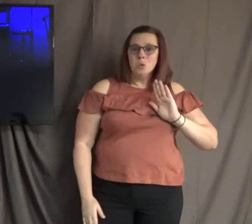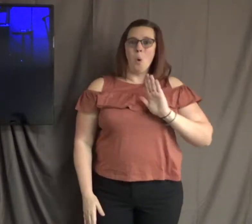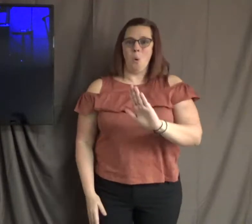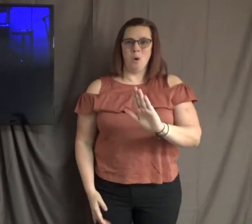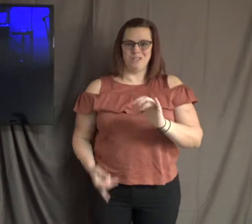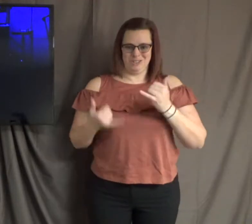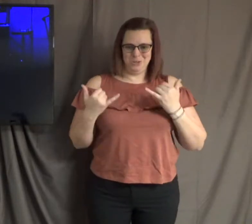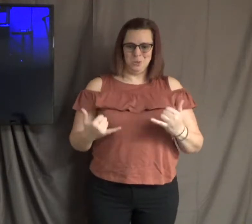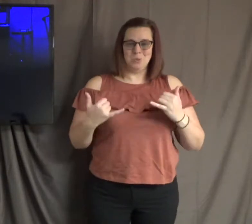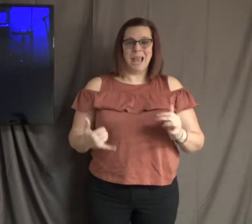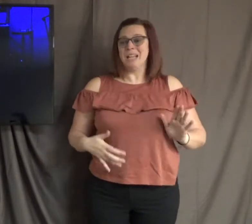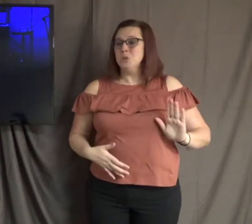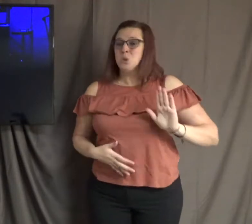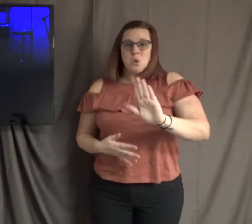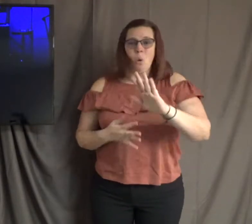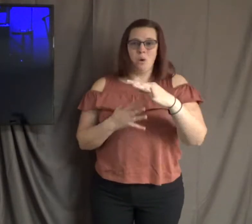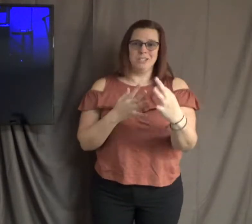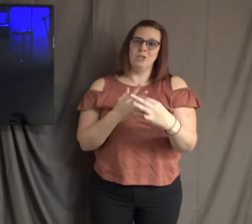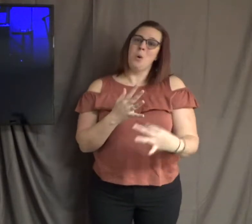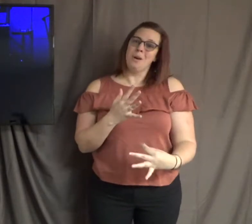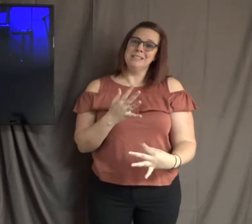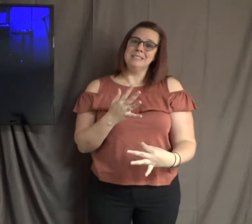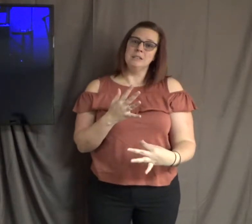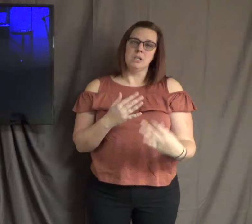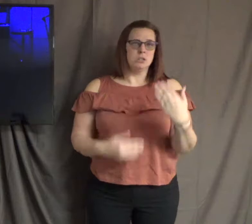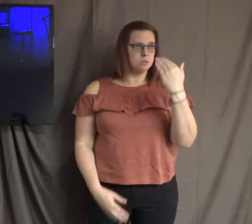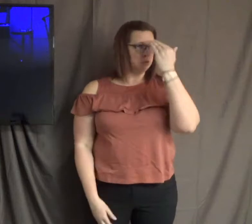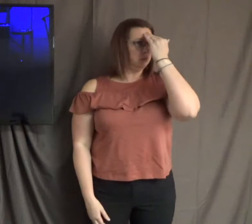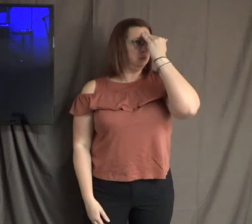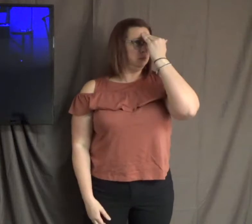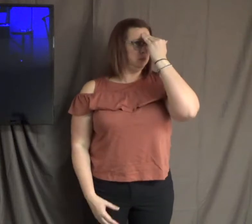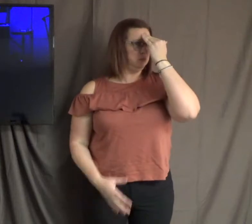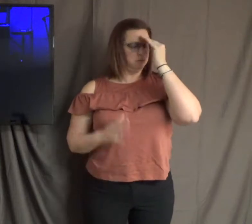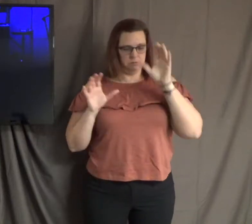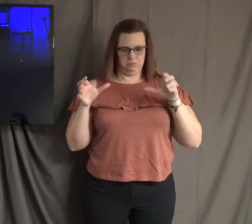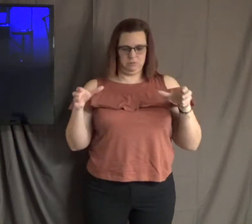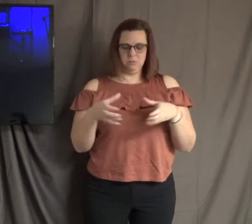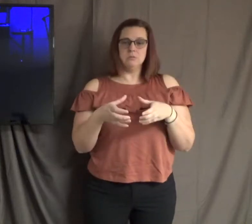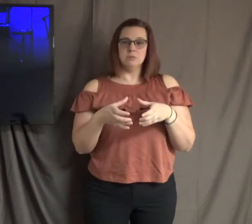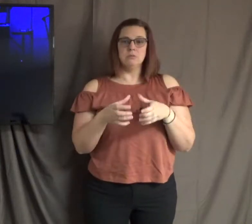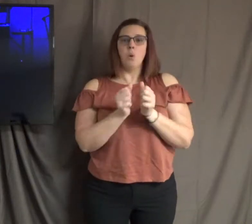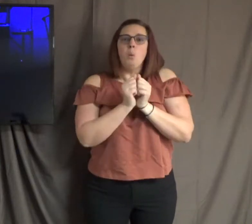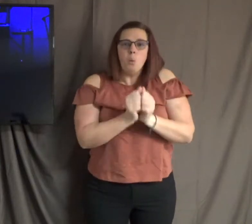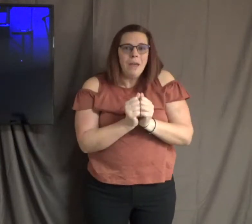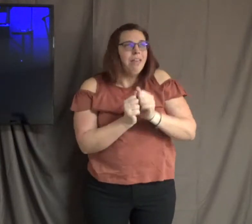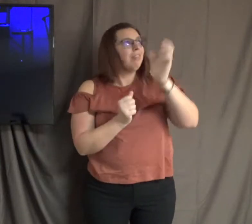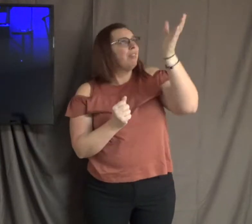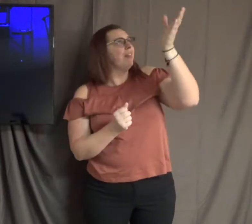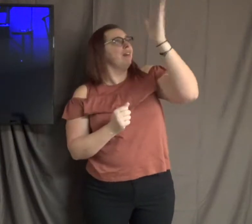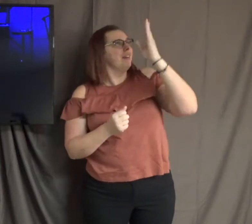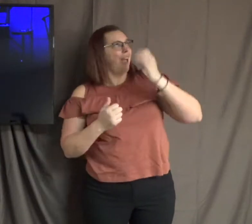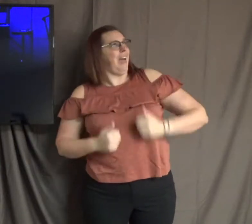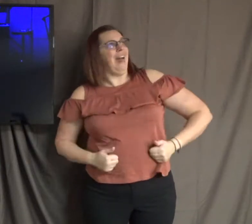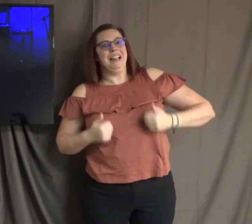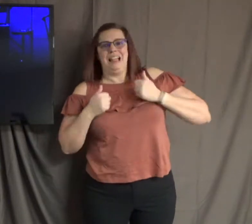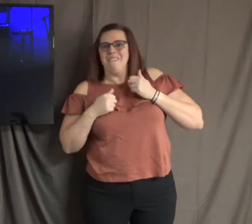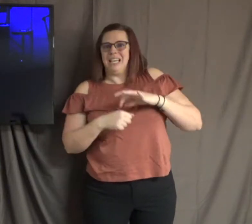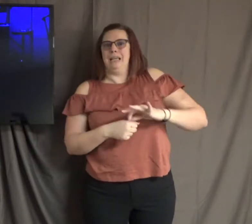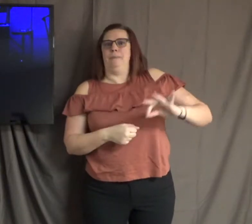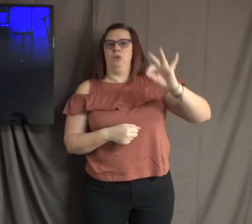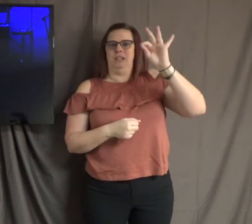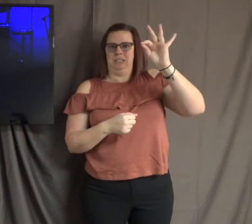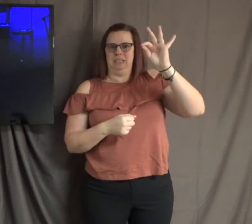choice to consciously commune with the living presence that is the